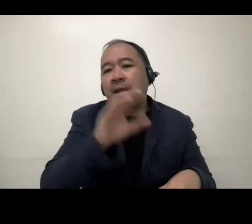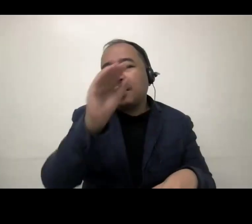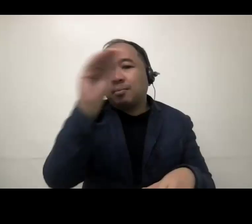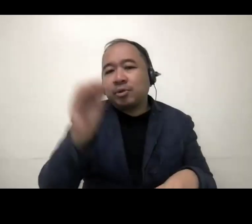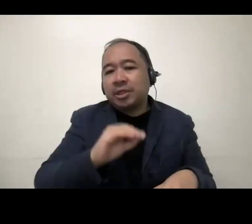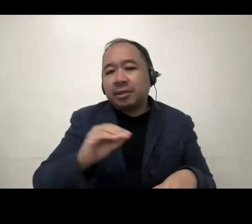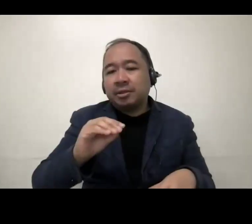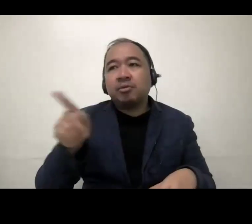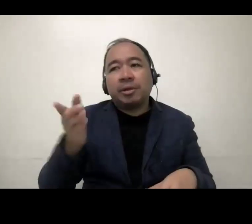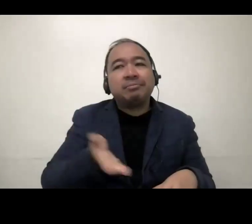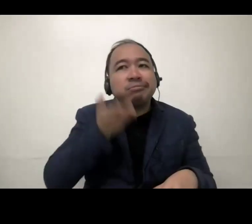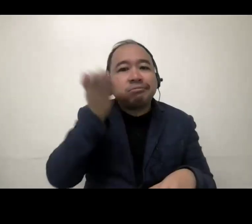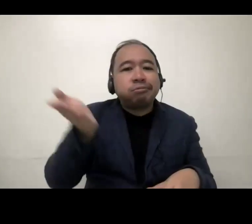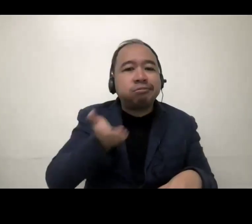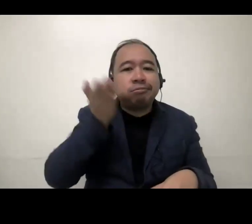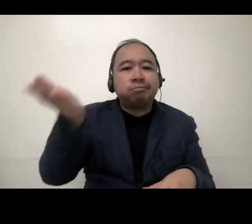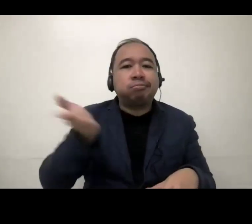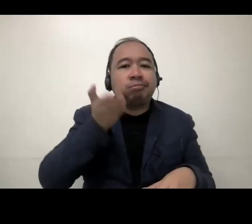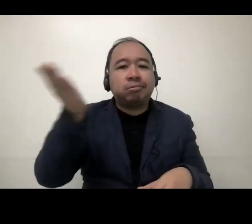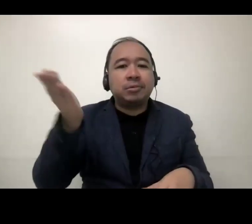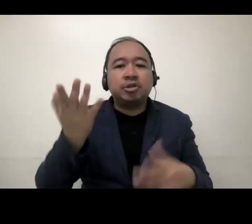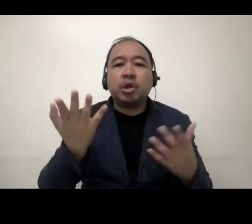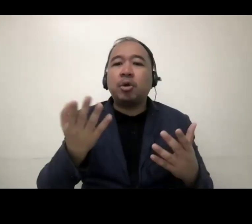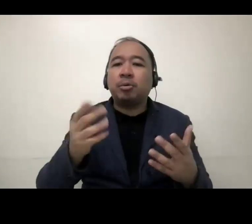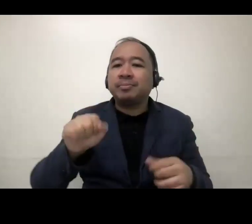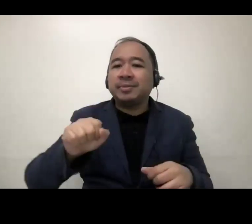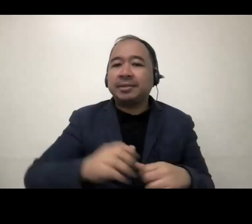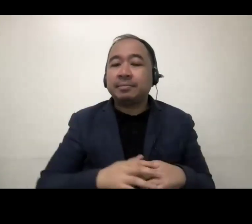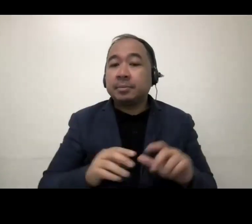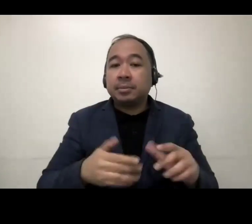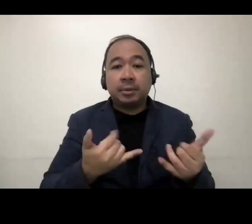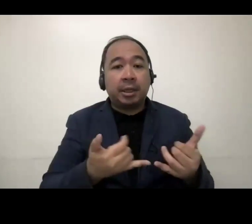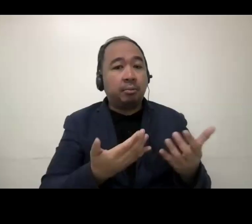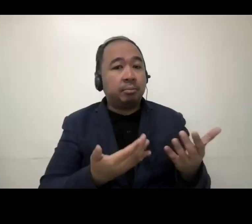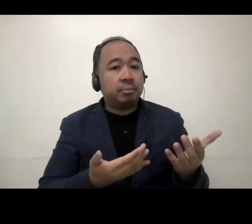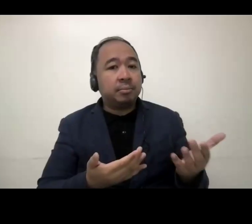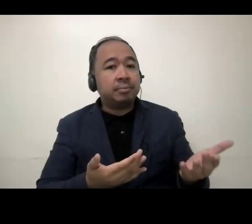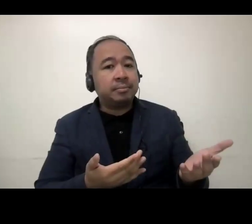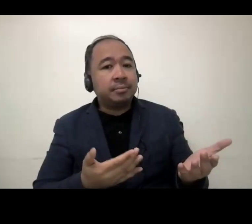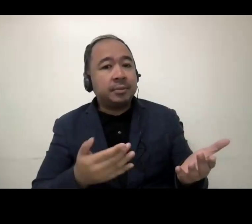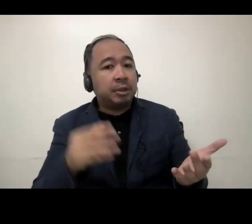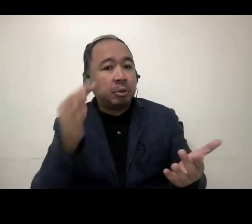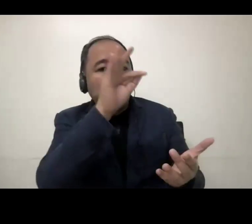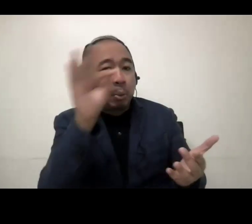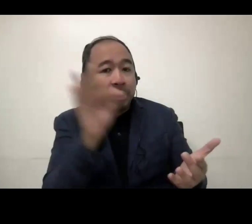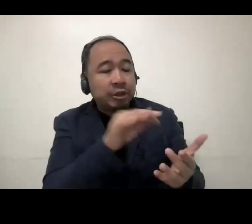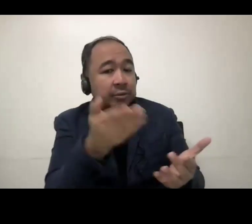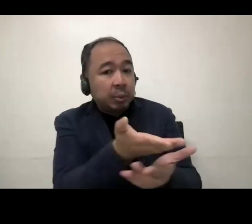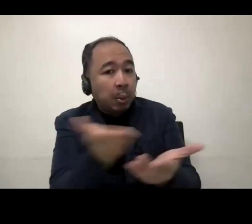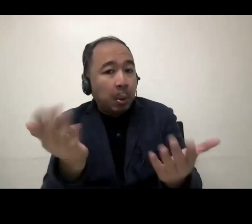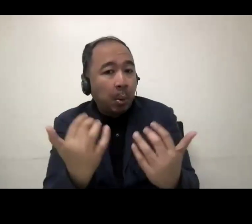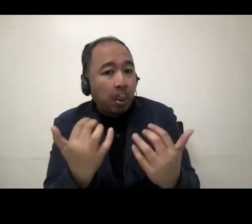and Vasco. Thank you. My name is Dustin Schäfer. I work with Urgewald. Going back to the